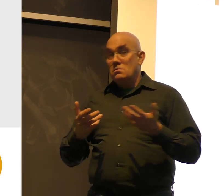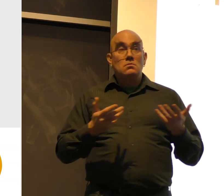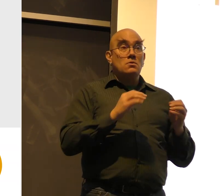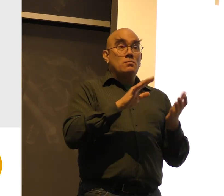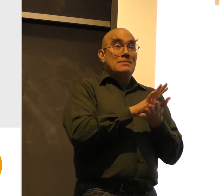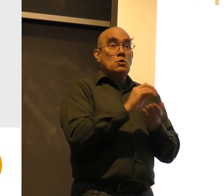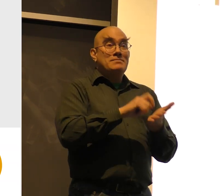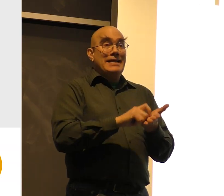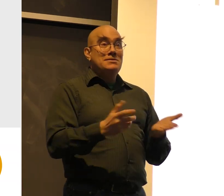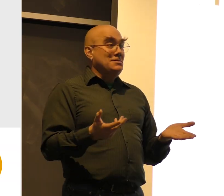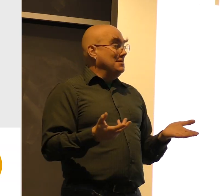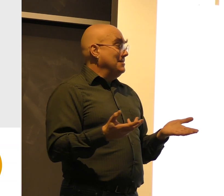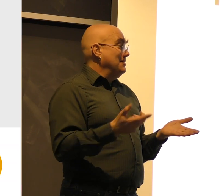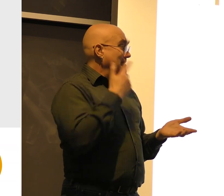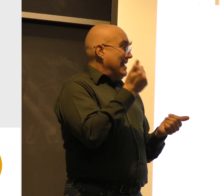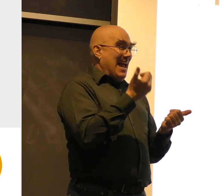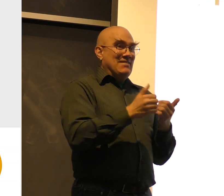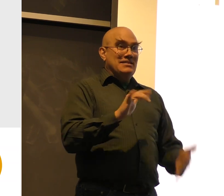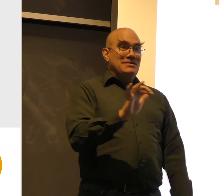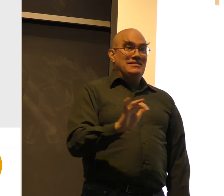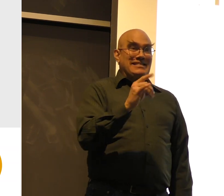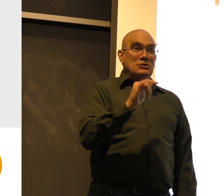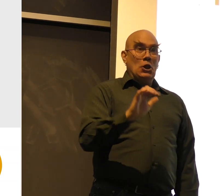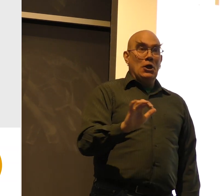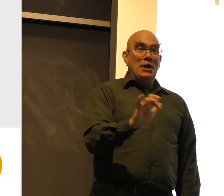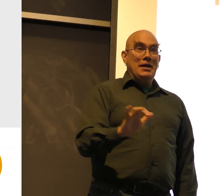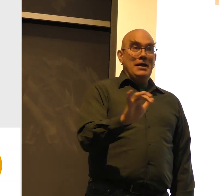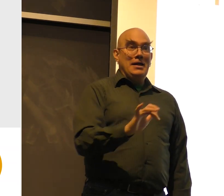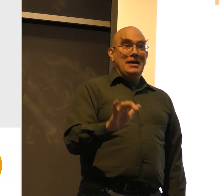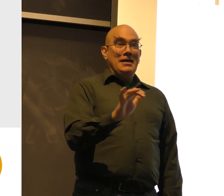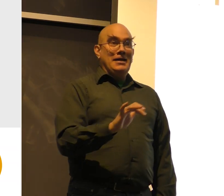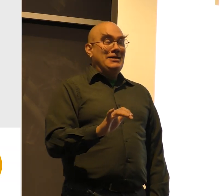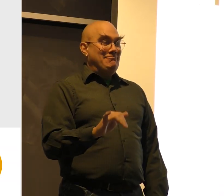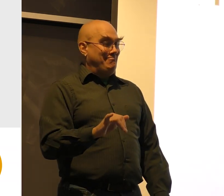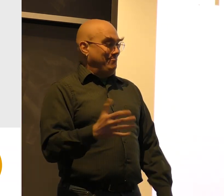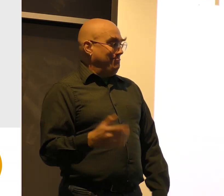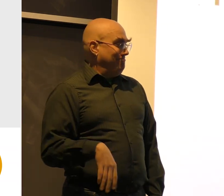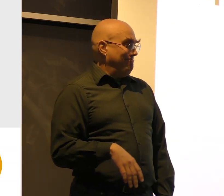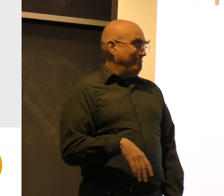will ask me if I want to write back and forth, but nobody has paper anymore, right? Everything's digital. Nobody has